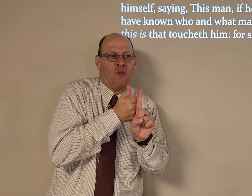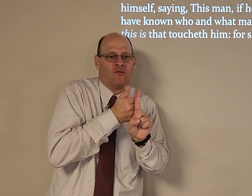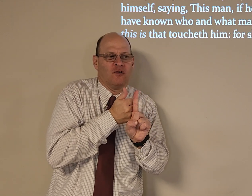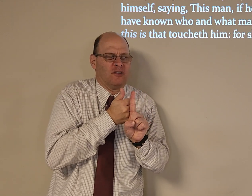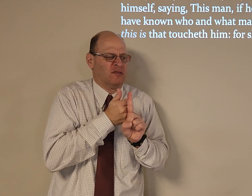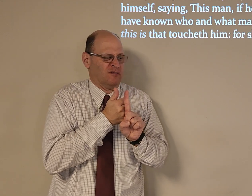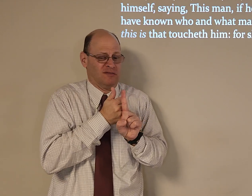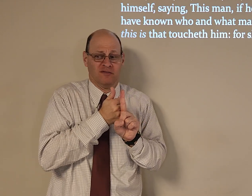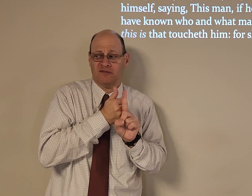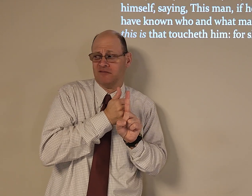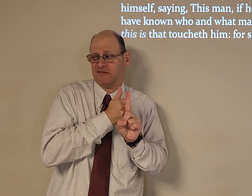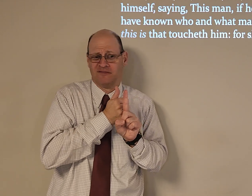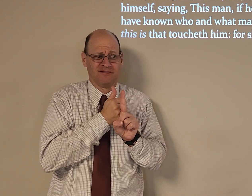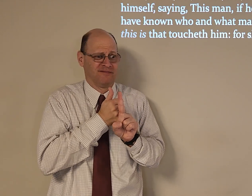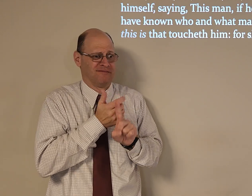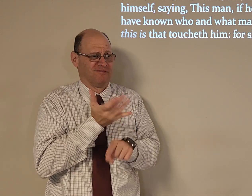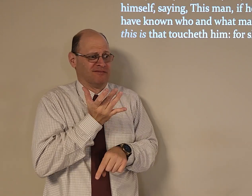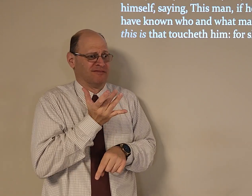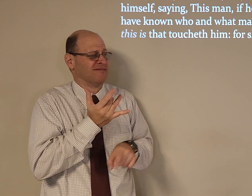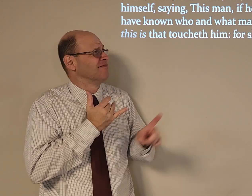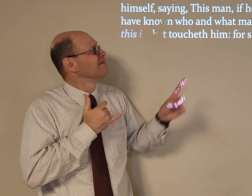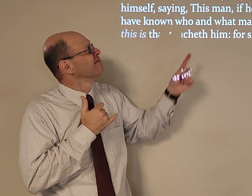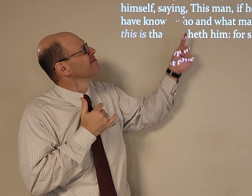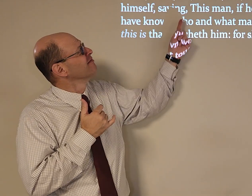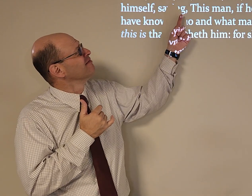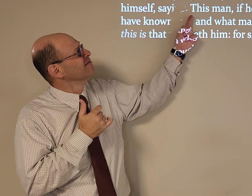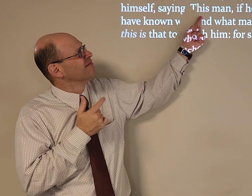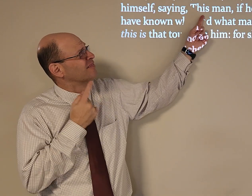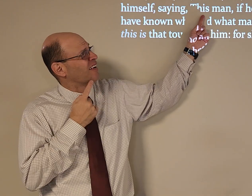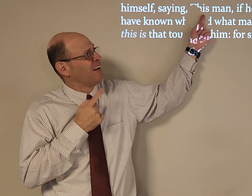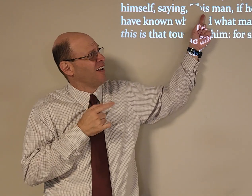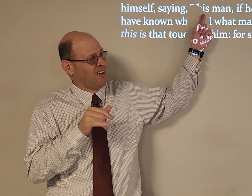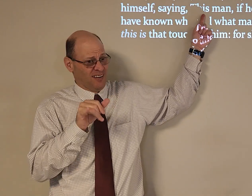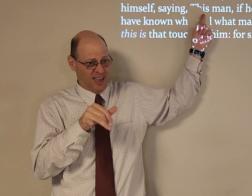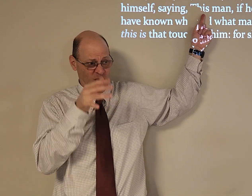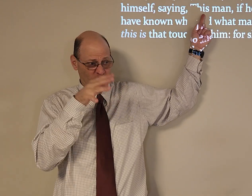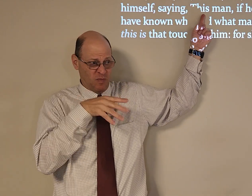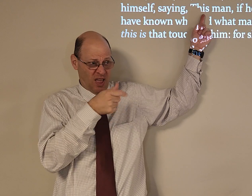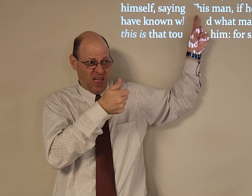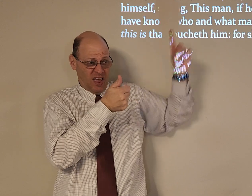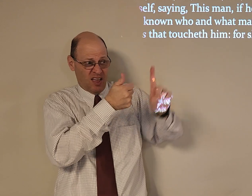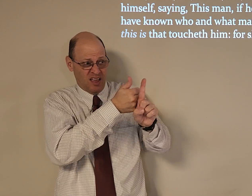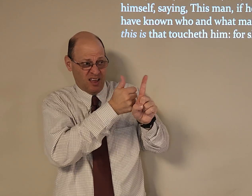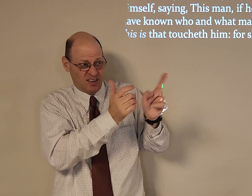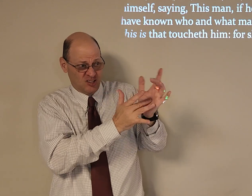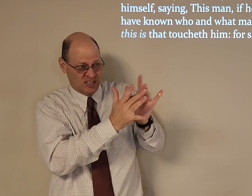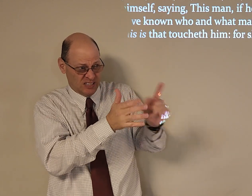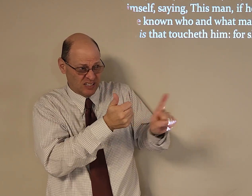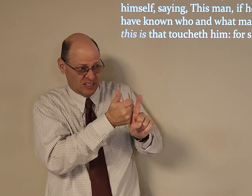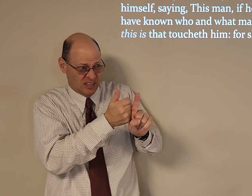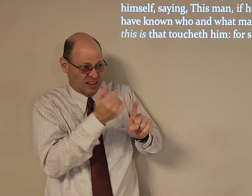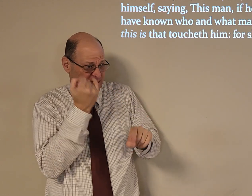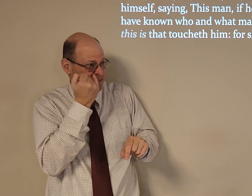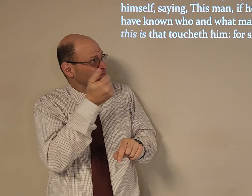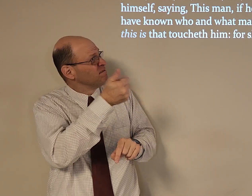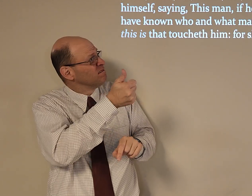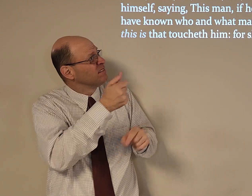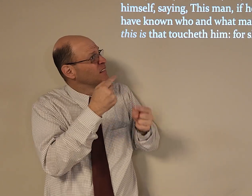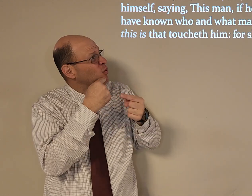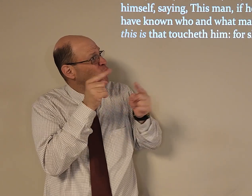was making a judgment, like looking upon this picture, saying to himself, this man, if he